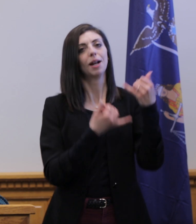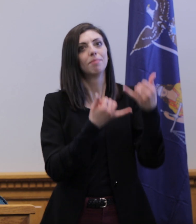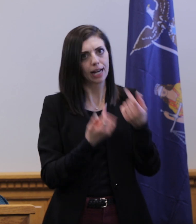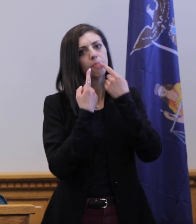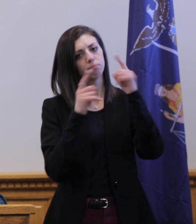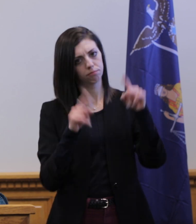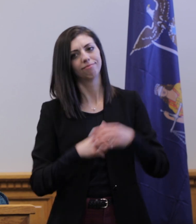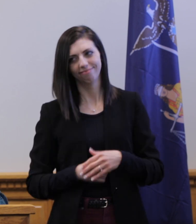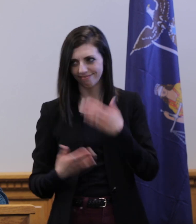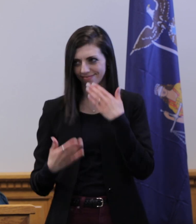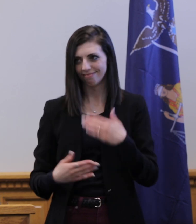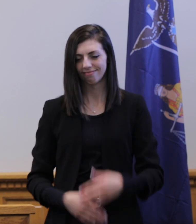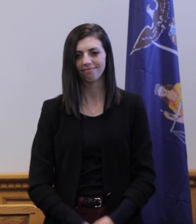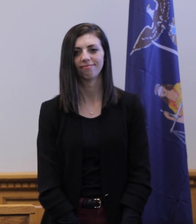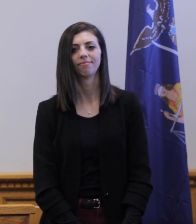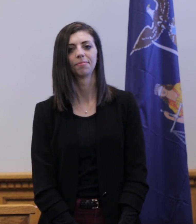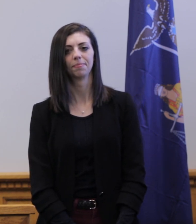now. Thanks.